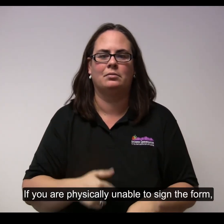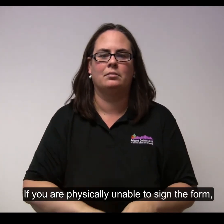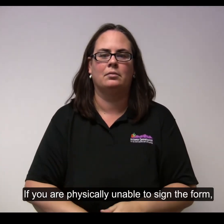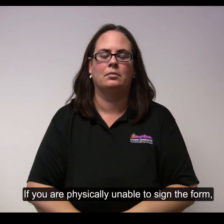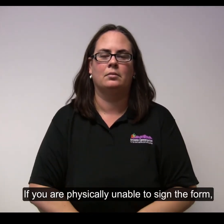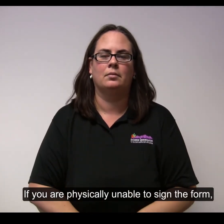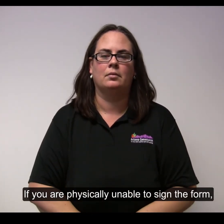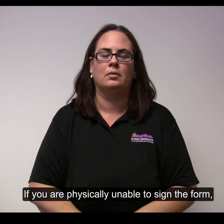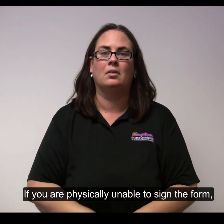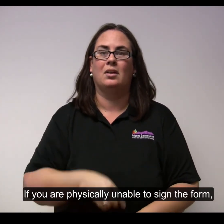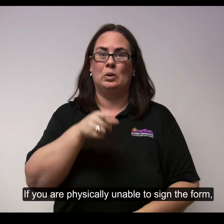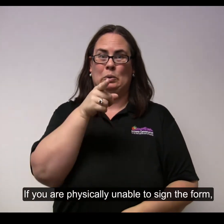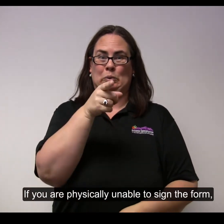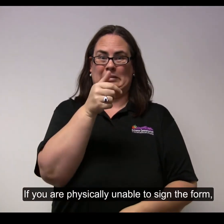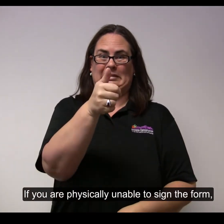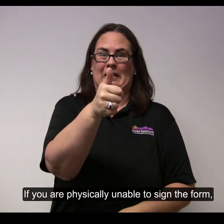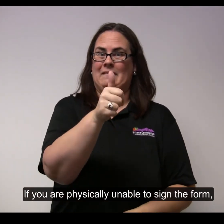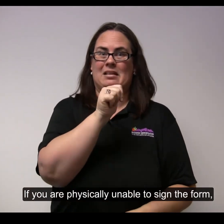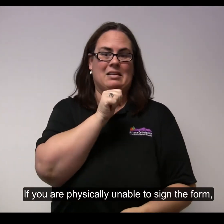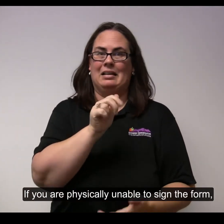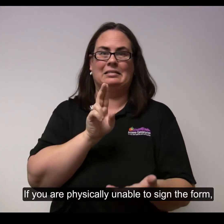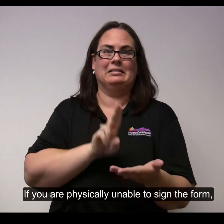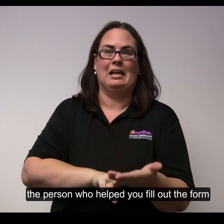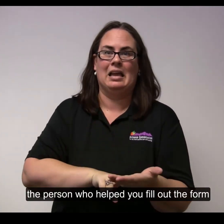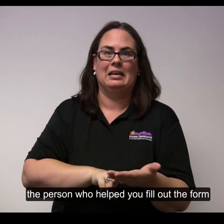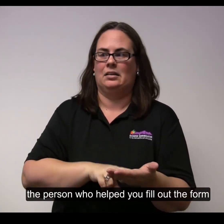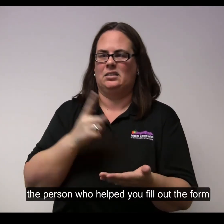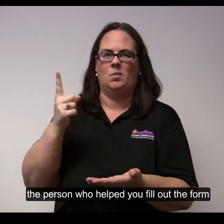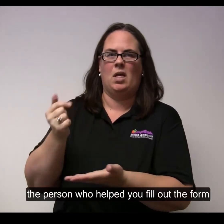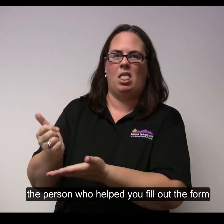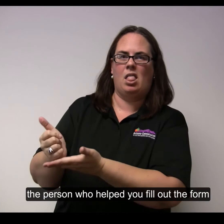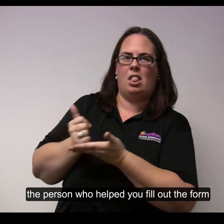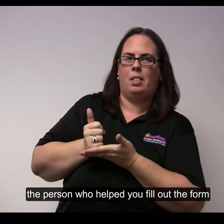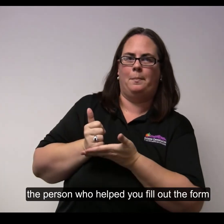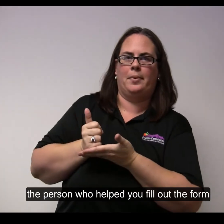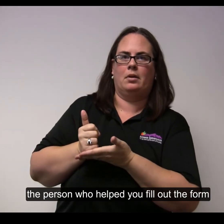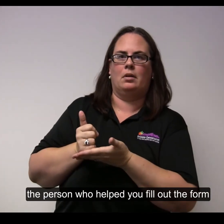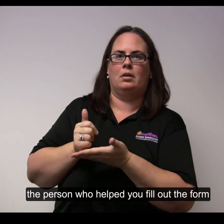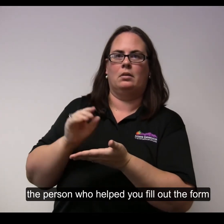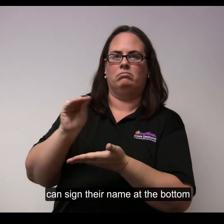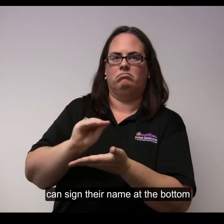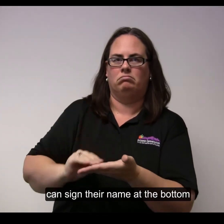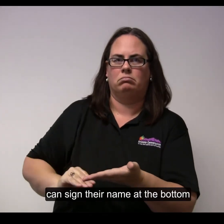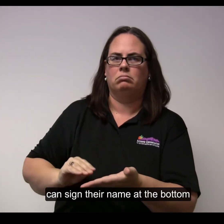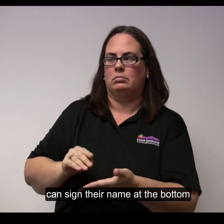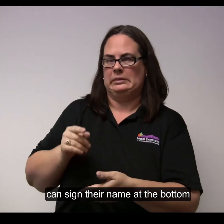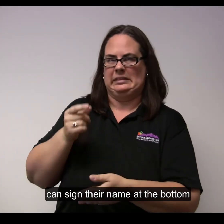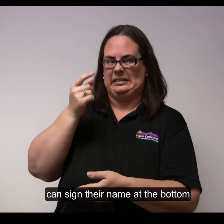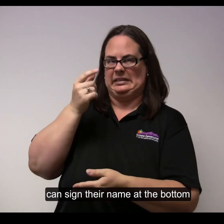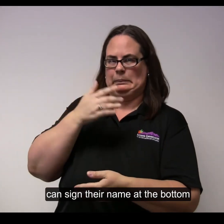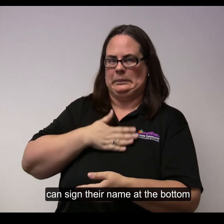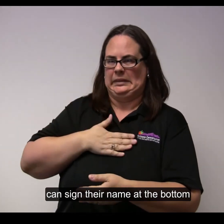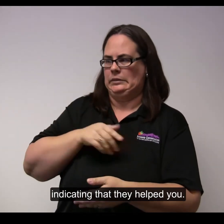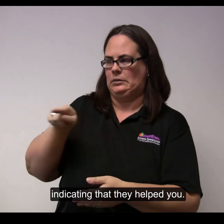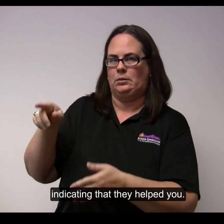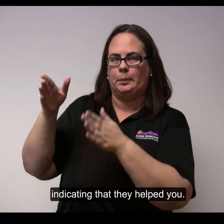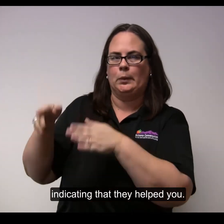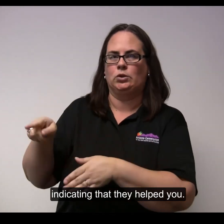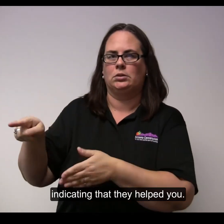If you're physically unable to sign the form, the person who helped you fill out the form can sign their name at the bottom, indicating that